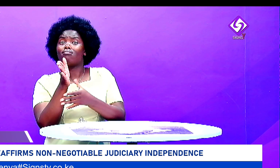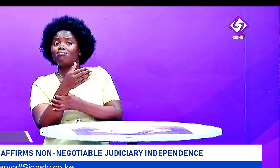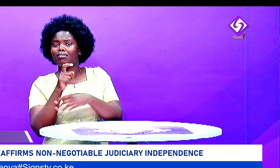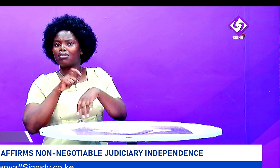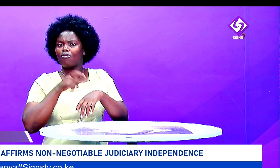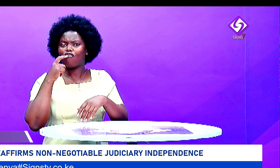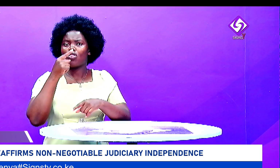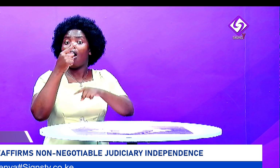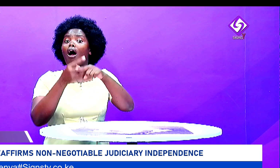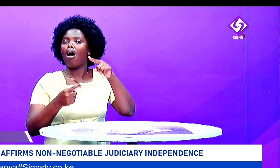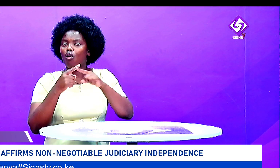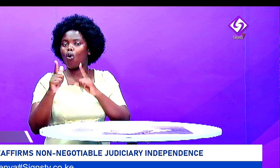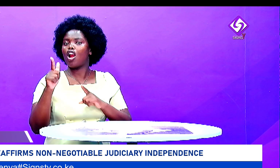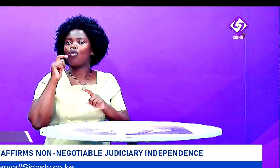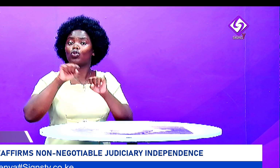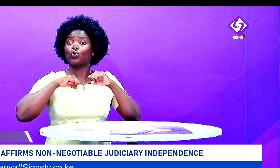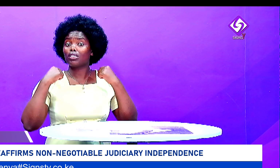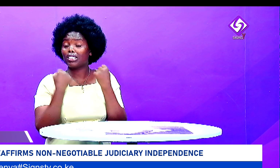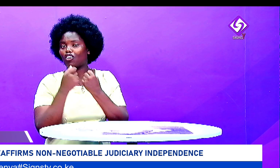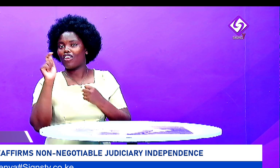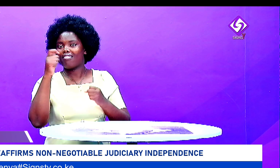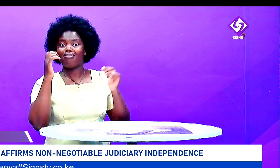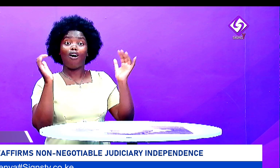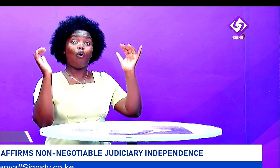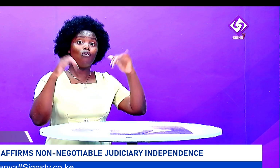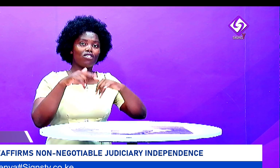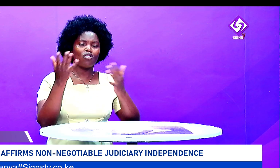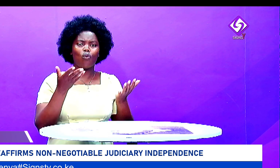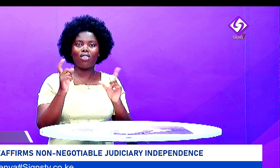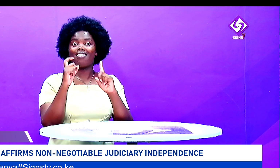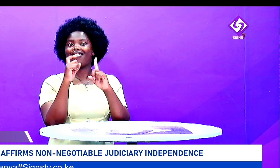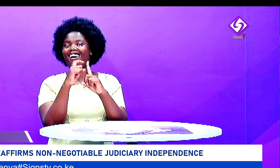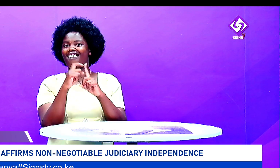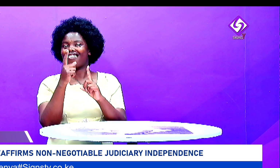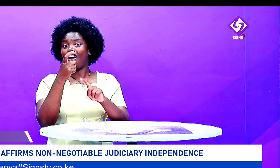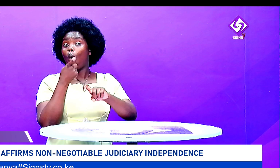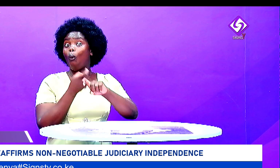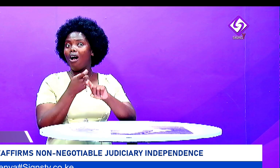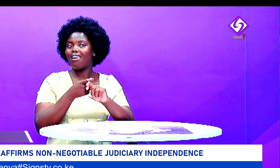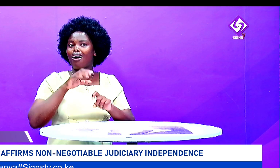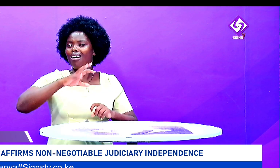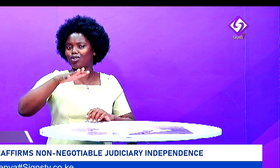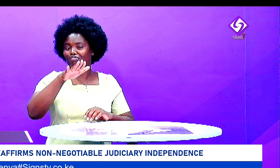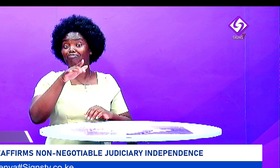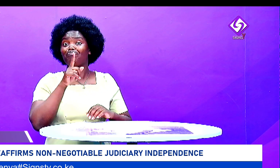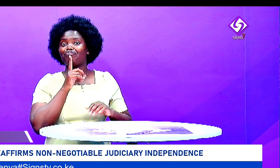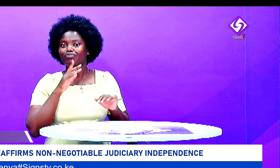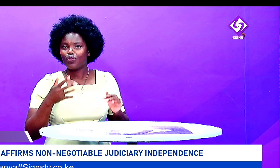processes. Speaking on Thursday during the annual Law Society of Kenya conference that was held in